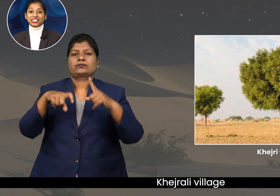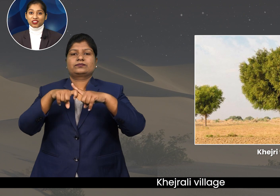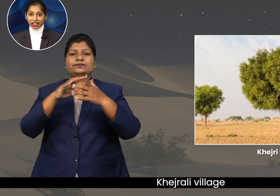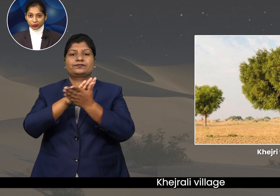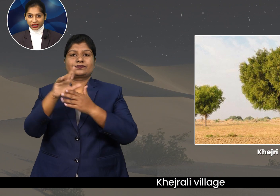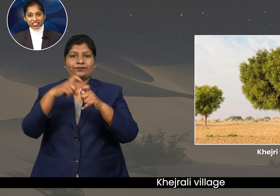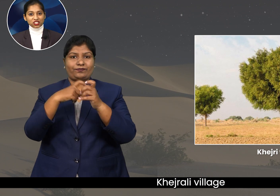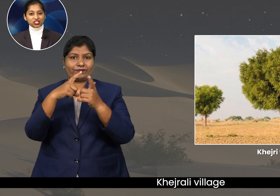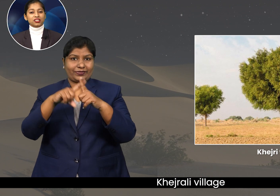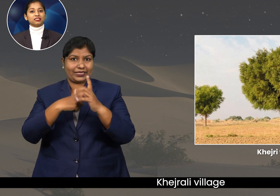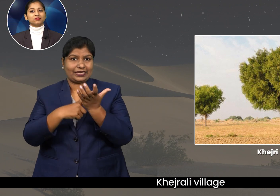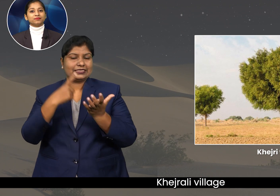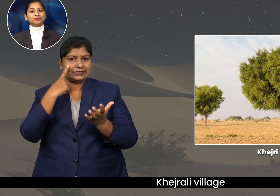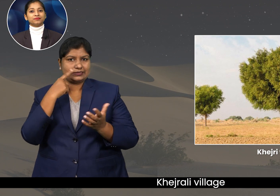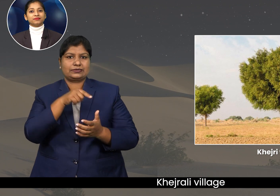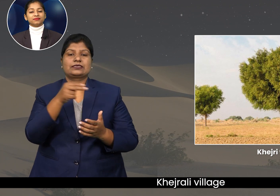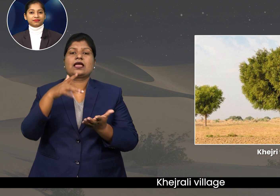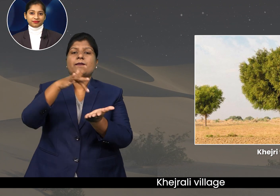in Kejrali village